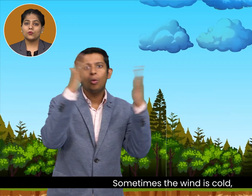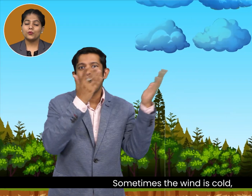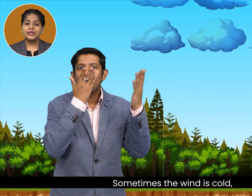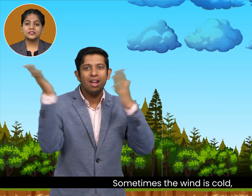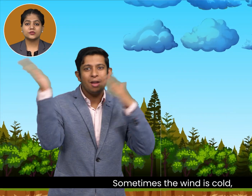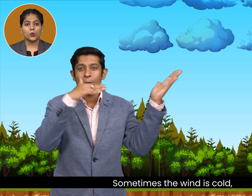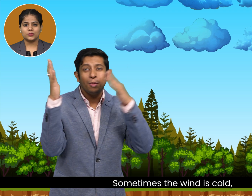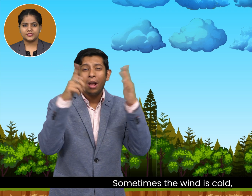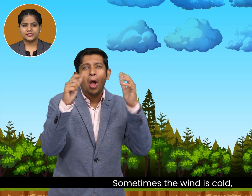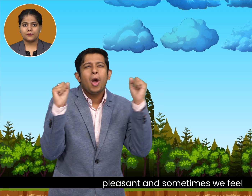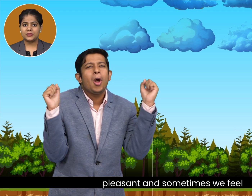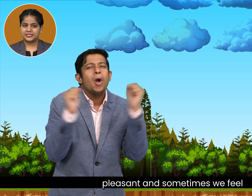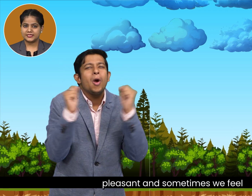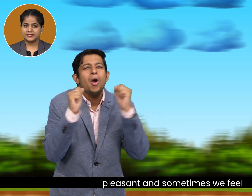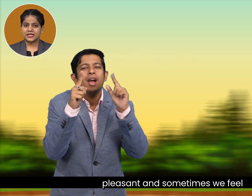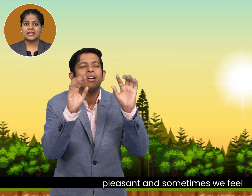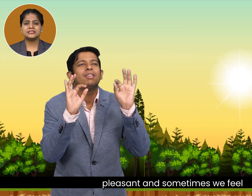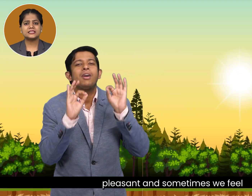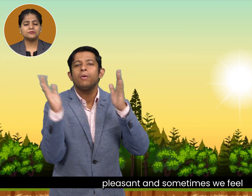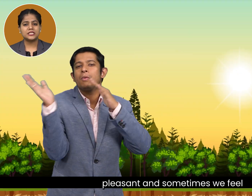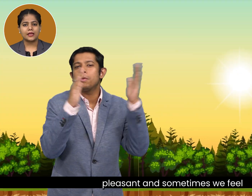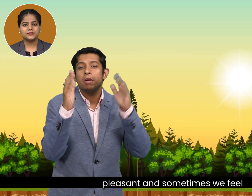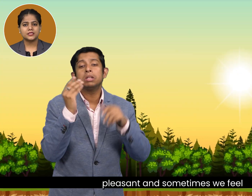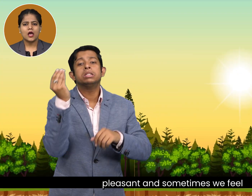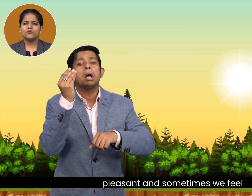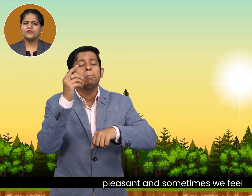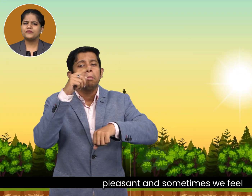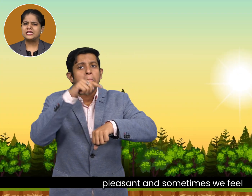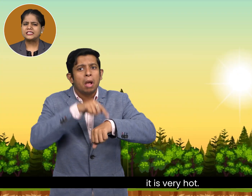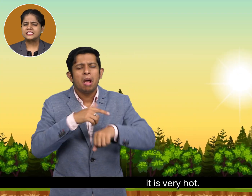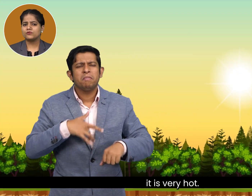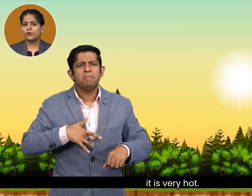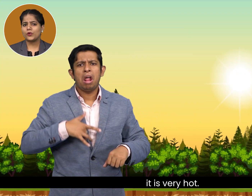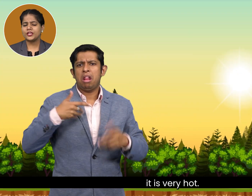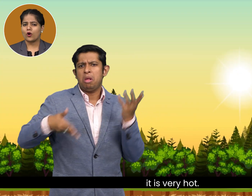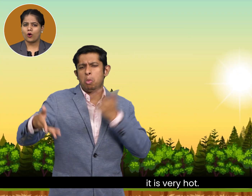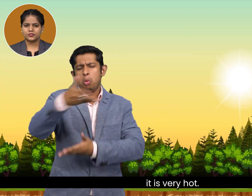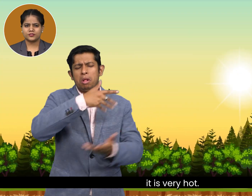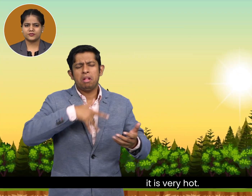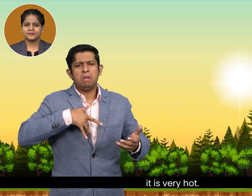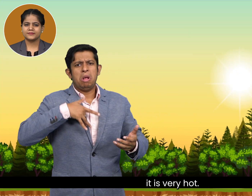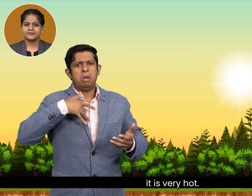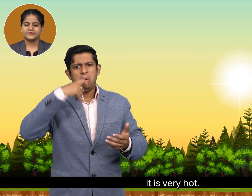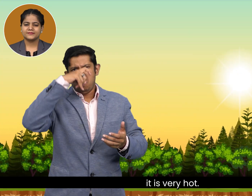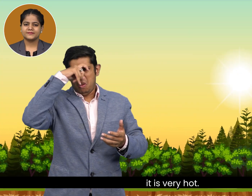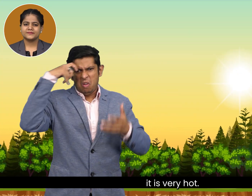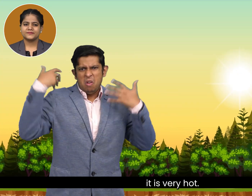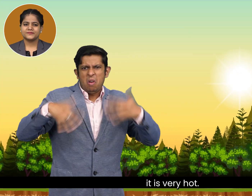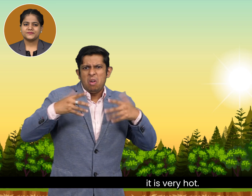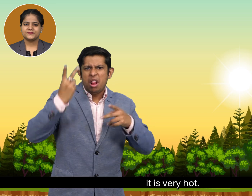Sometimes the wind is cold, pleasant, and sometimes we feel it is very hot.